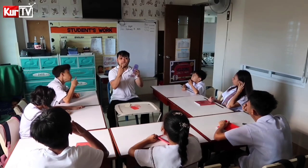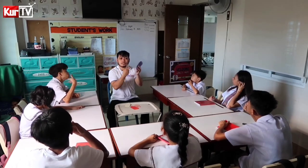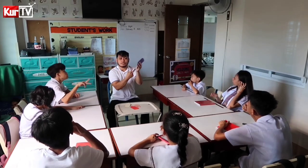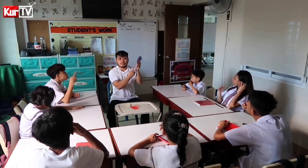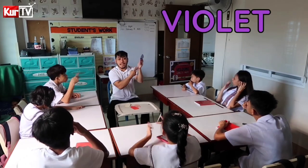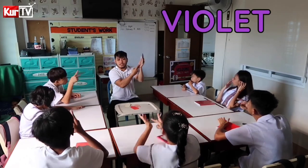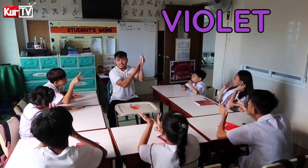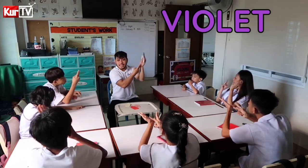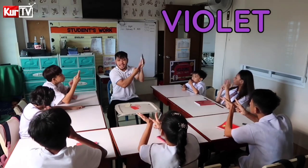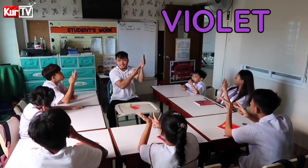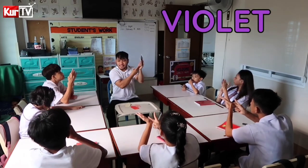Violet.